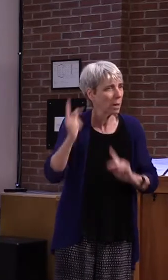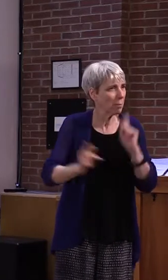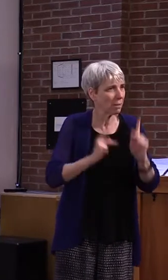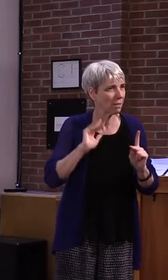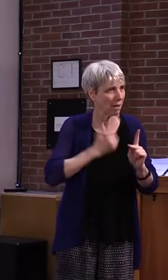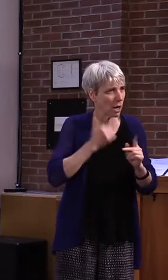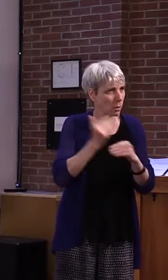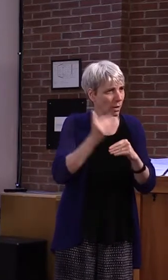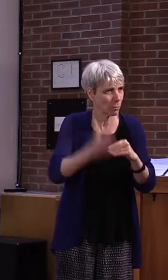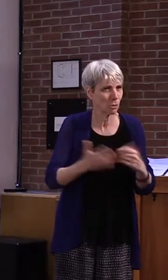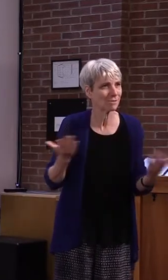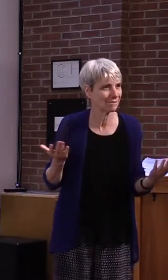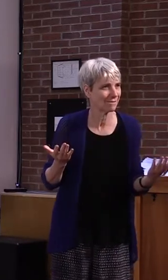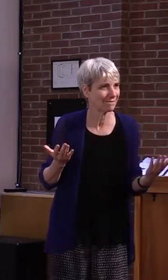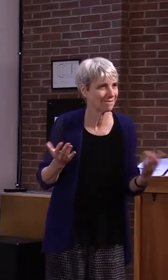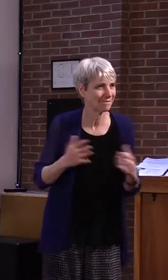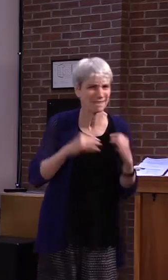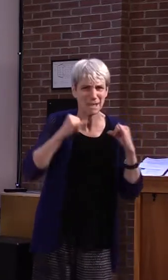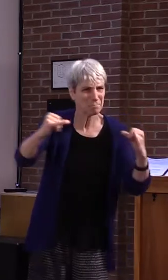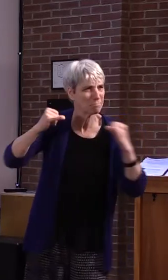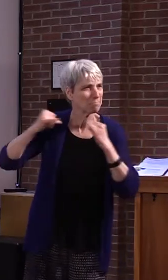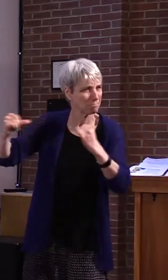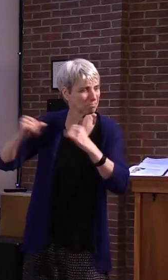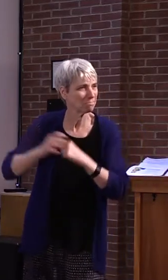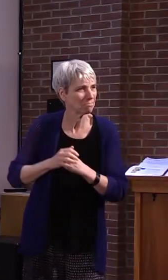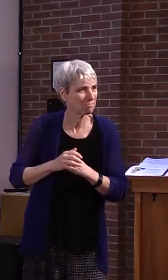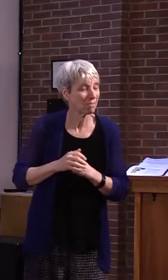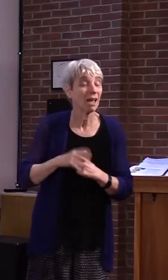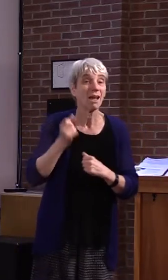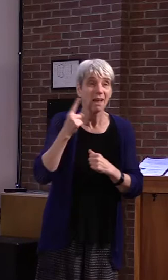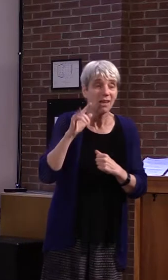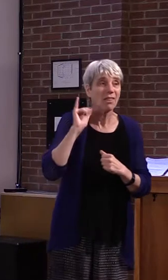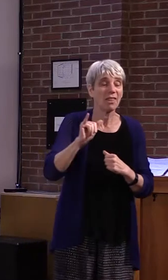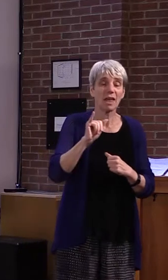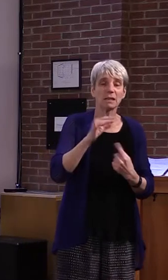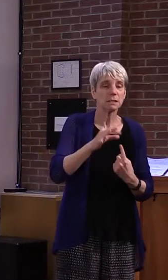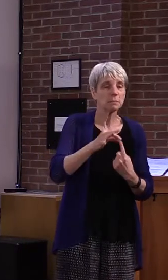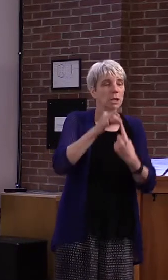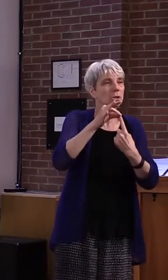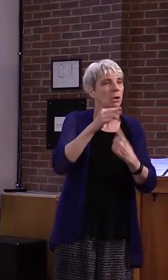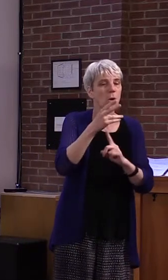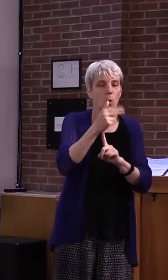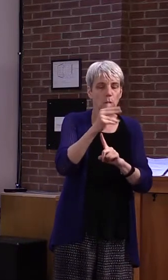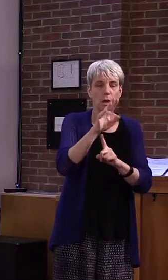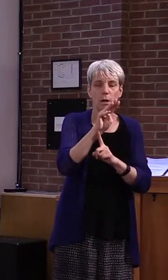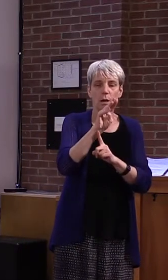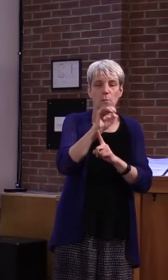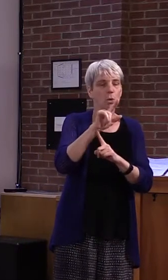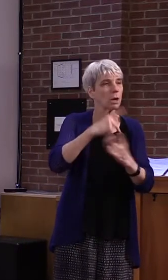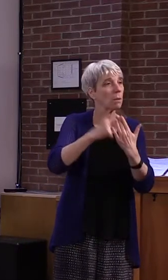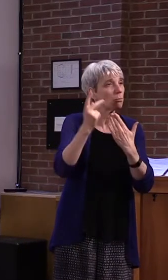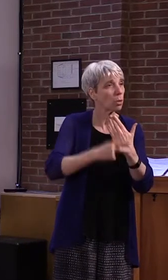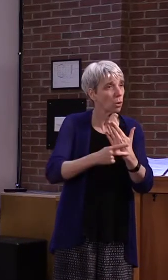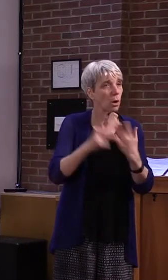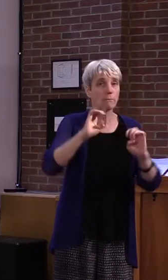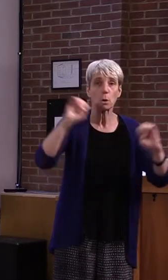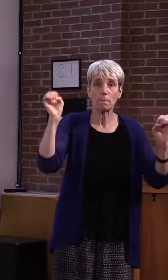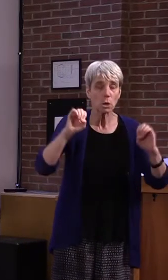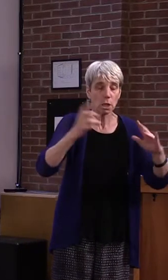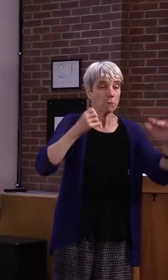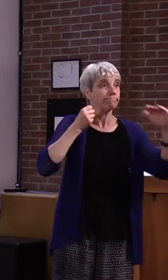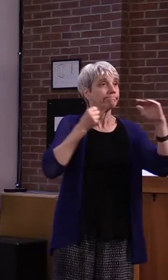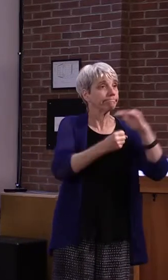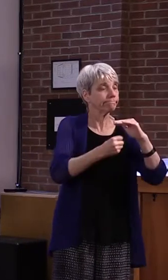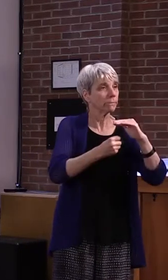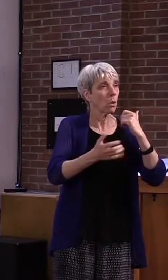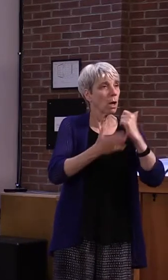Assistance Program, the General Assistance Motel Program, has been there for 50 years to help these Vermonters. And we do that